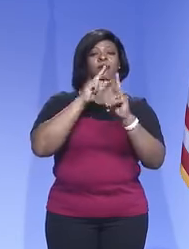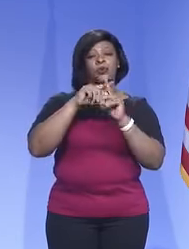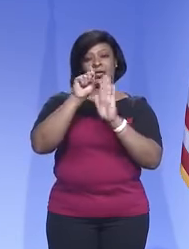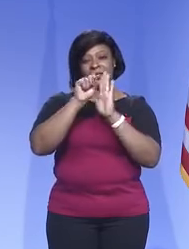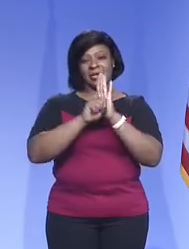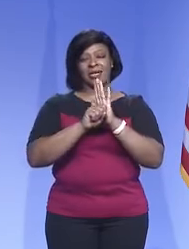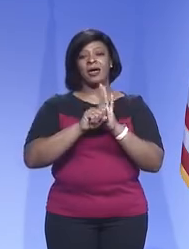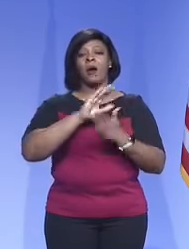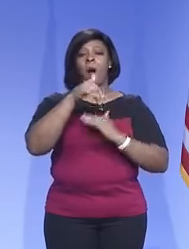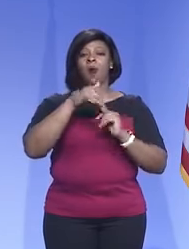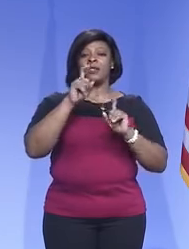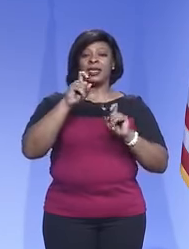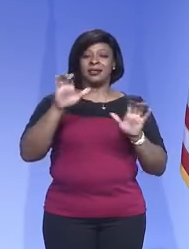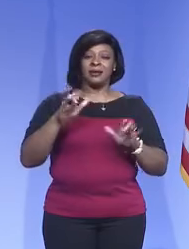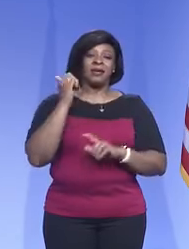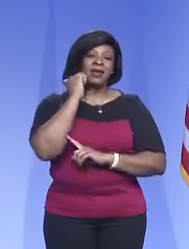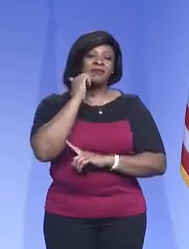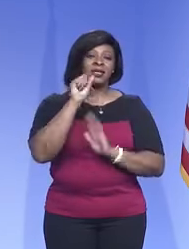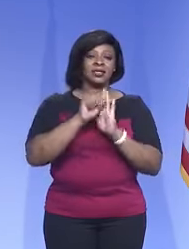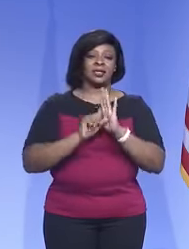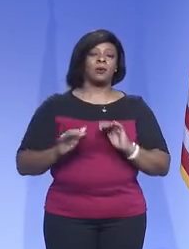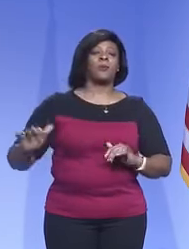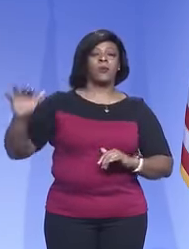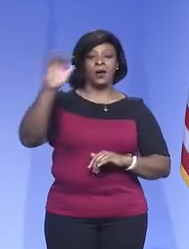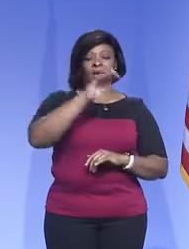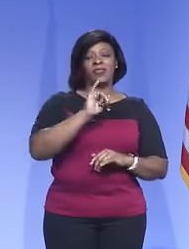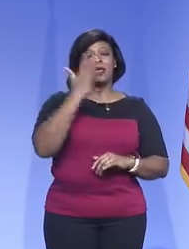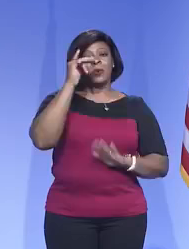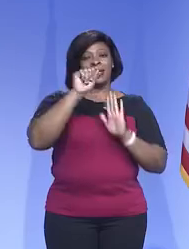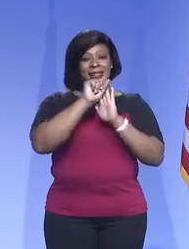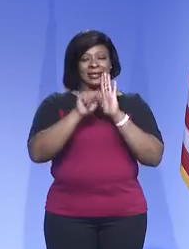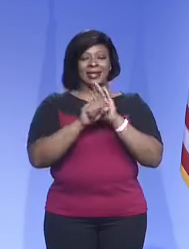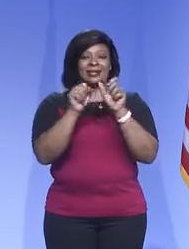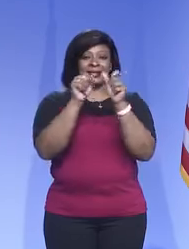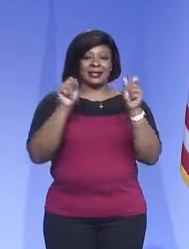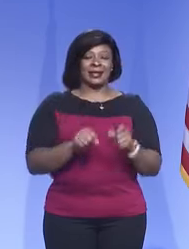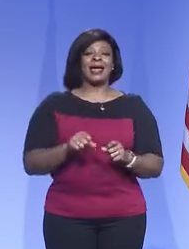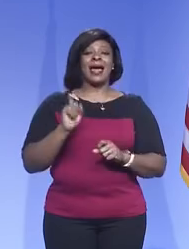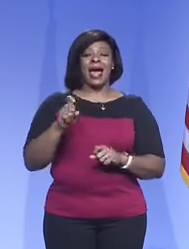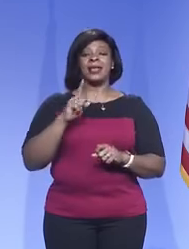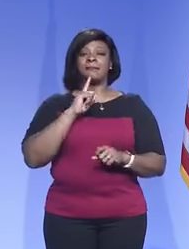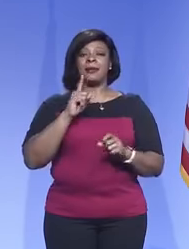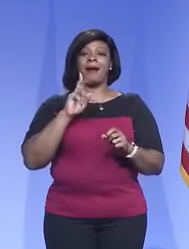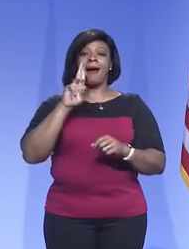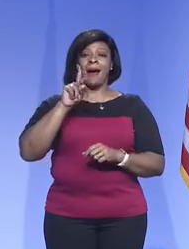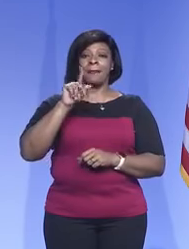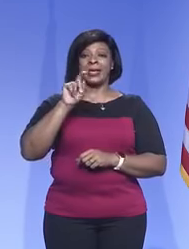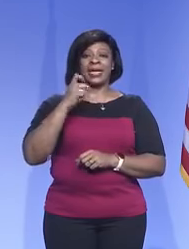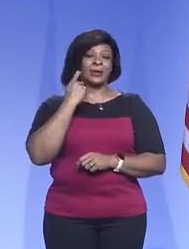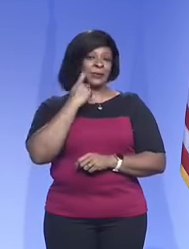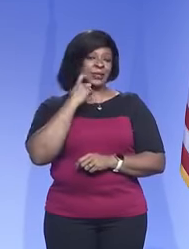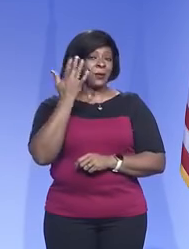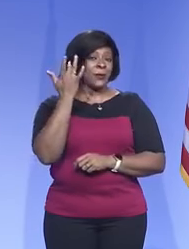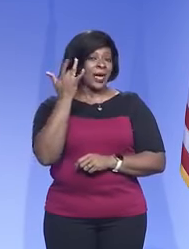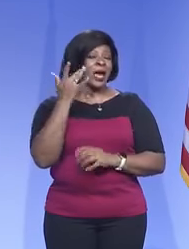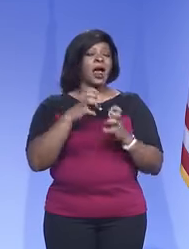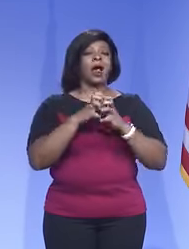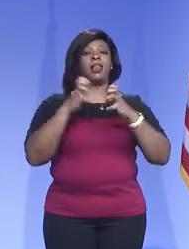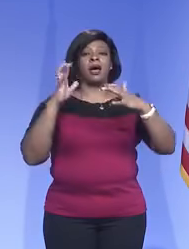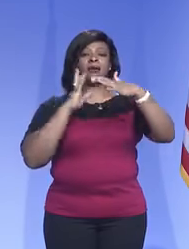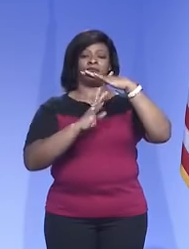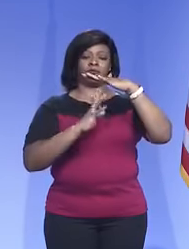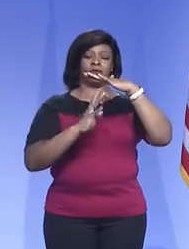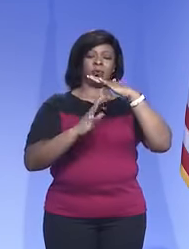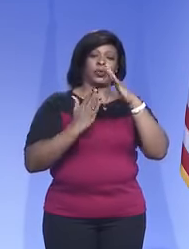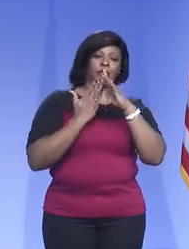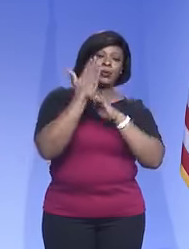tests done day to day statewide. That's also why the state system has had to be updated recently, just because of the volume that was